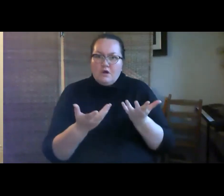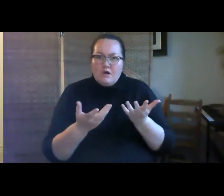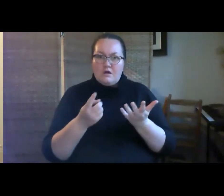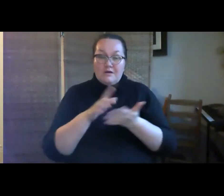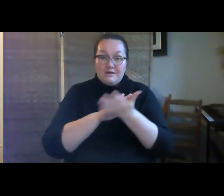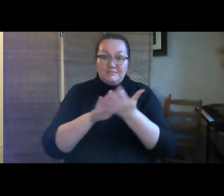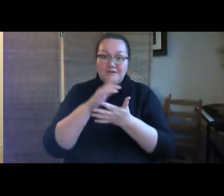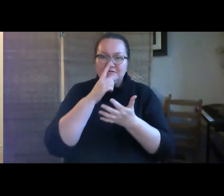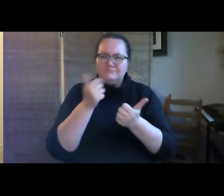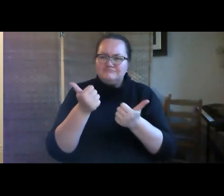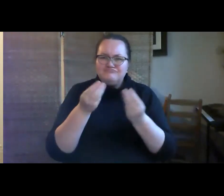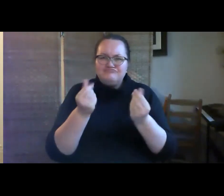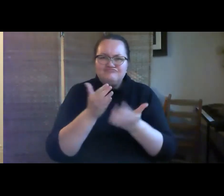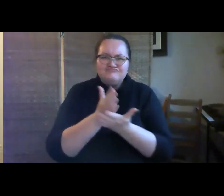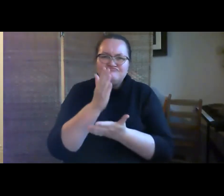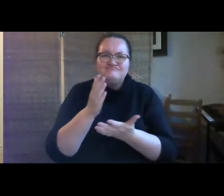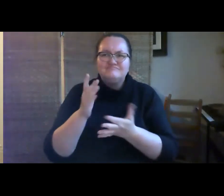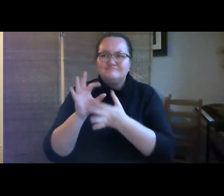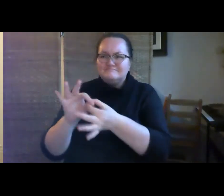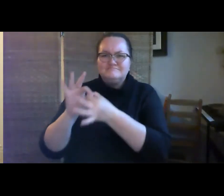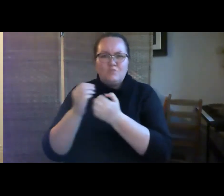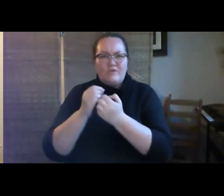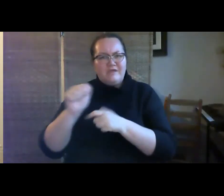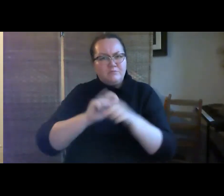have more potential for ongoing relationships.